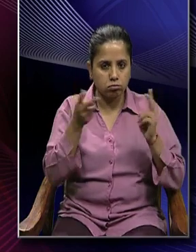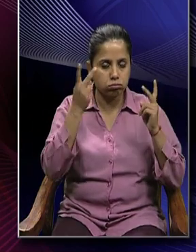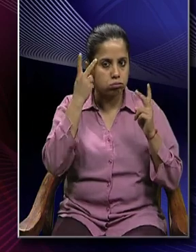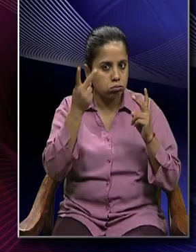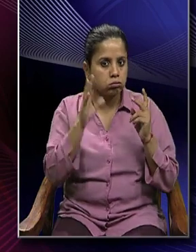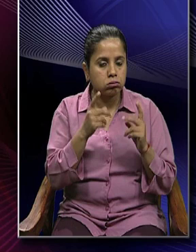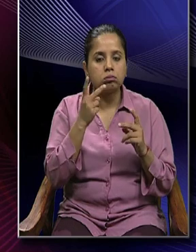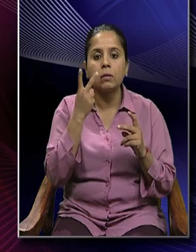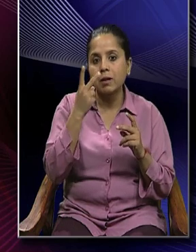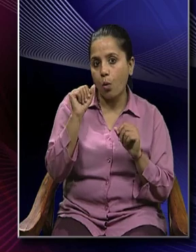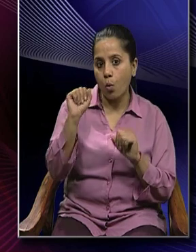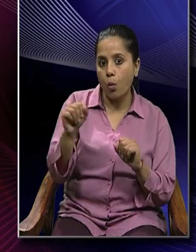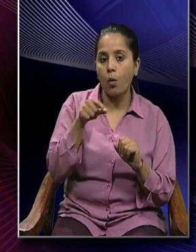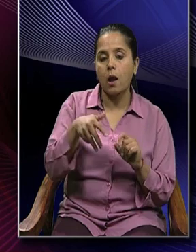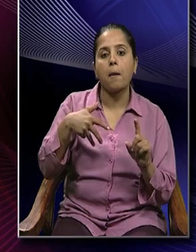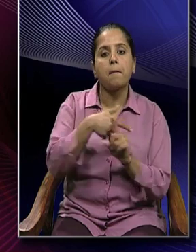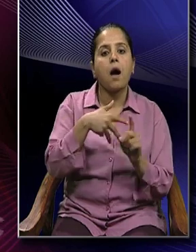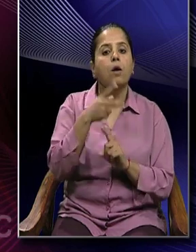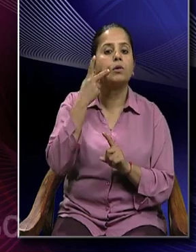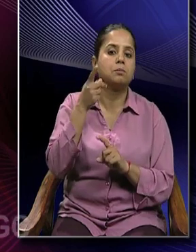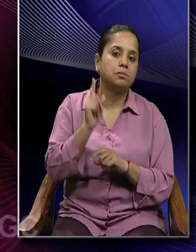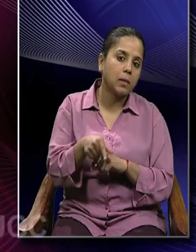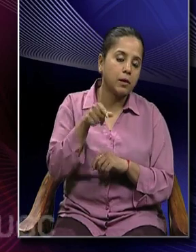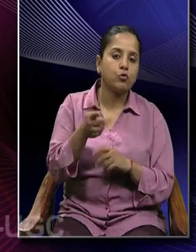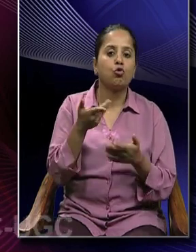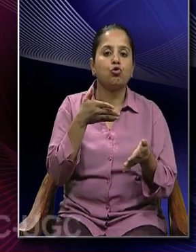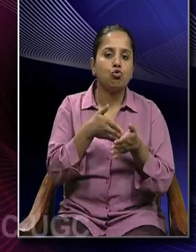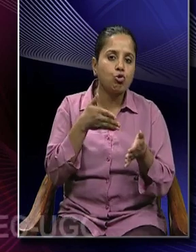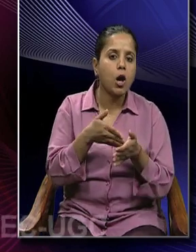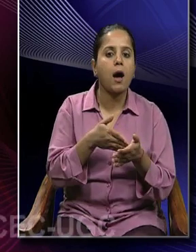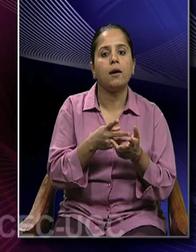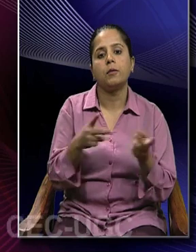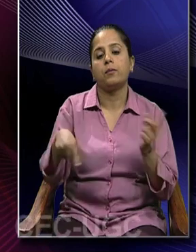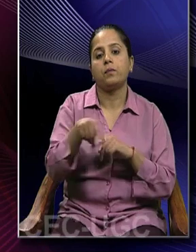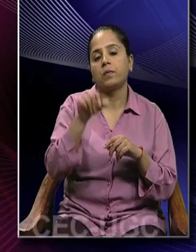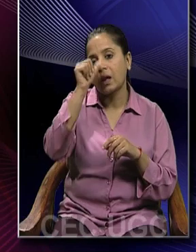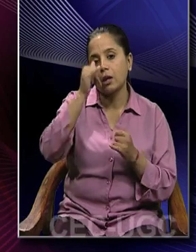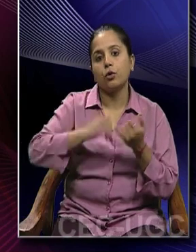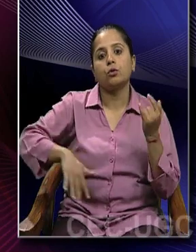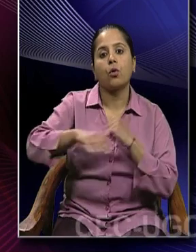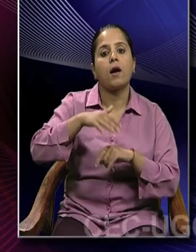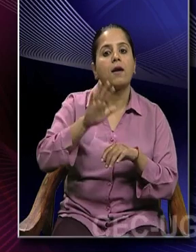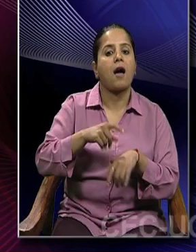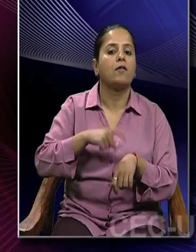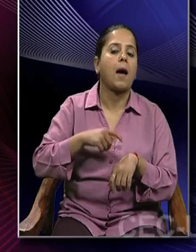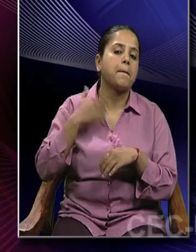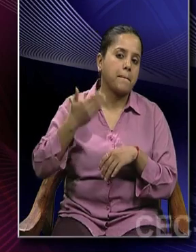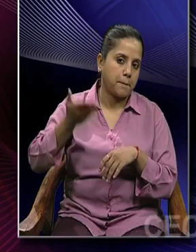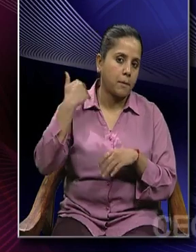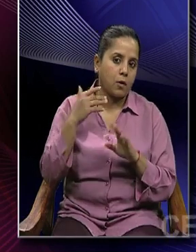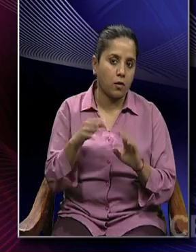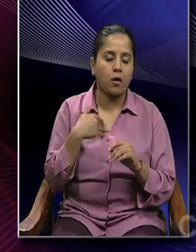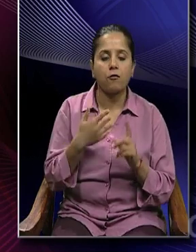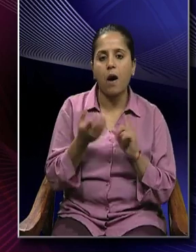And this has to be seen in the background of the kind of challenges which were there in Indian society at that point of time. And